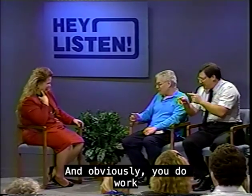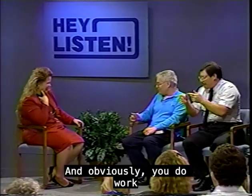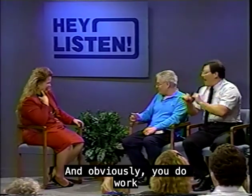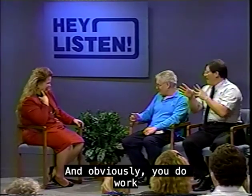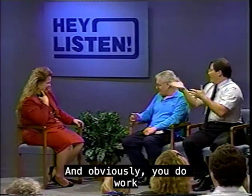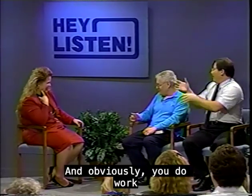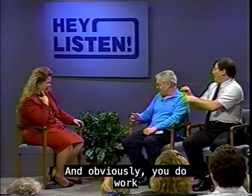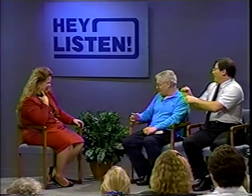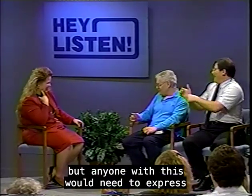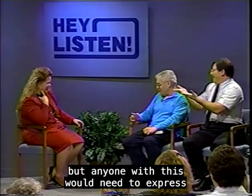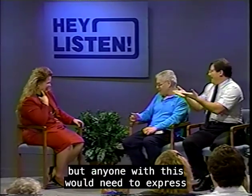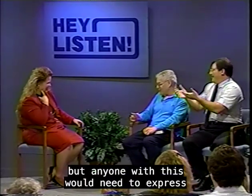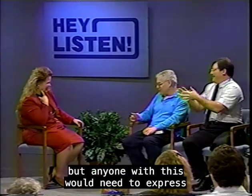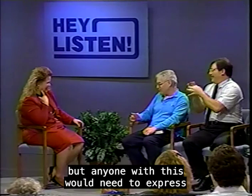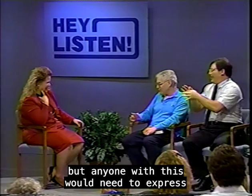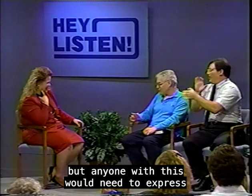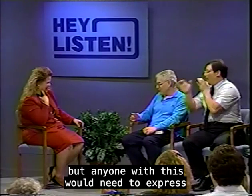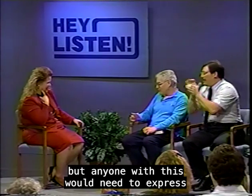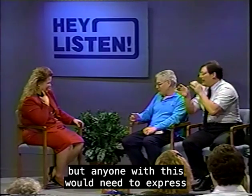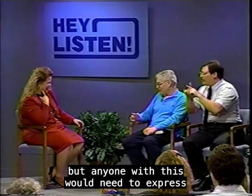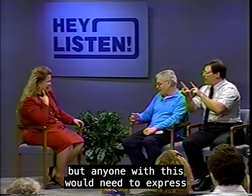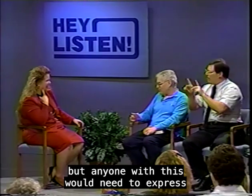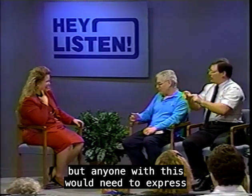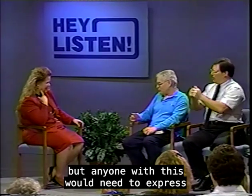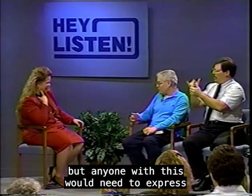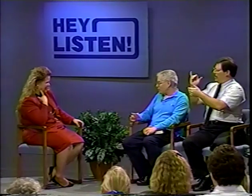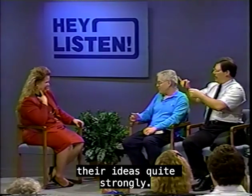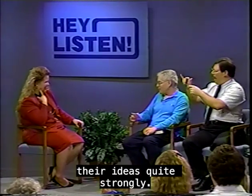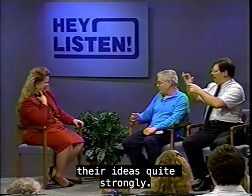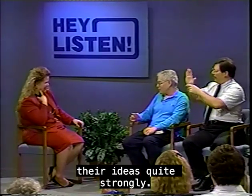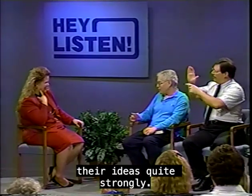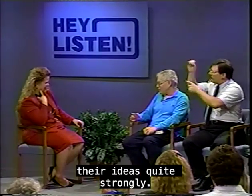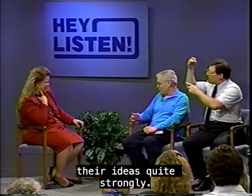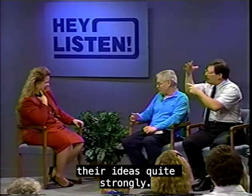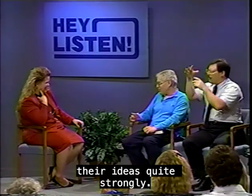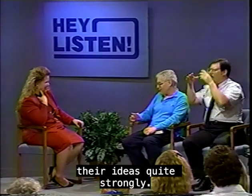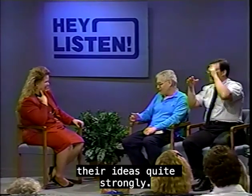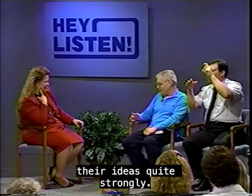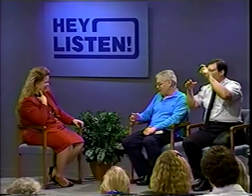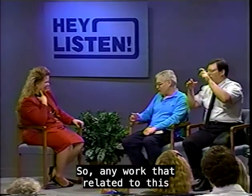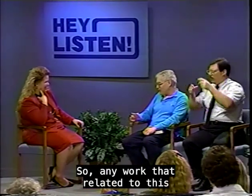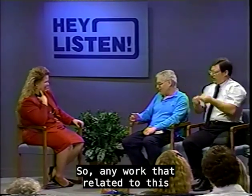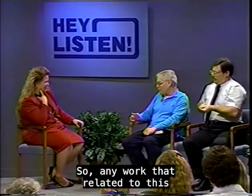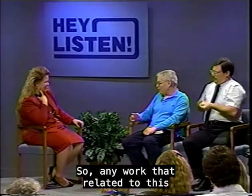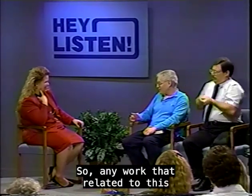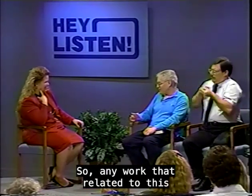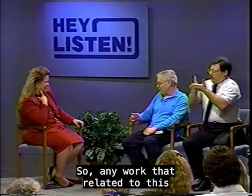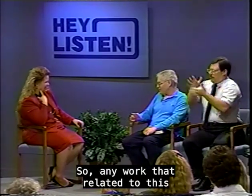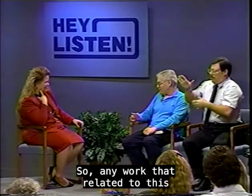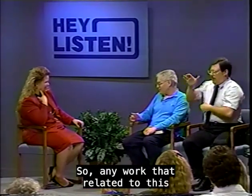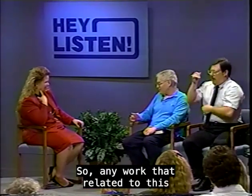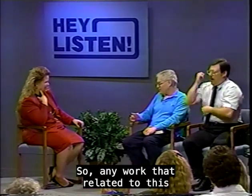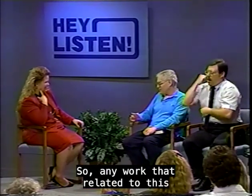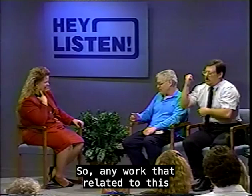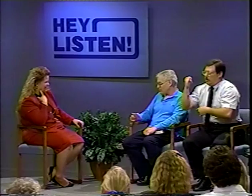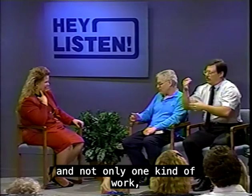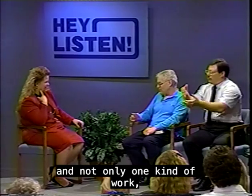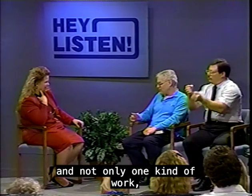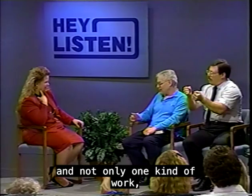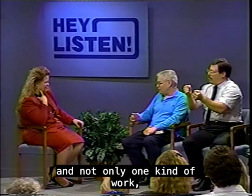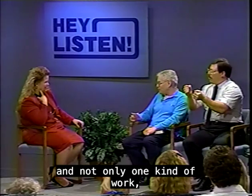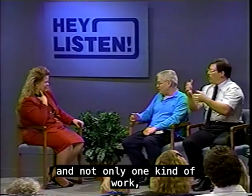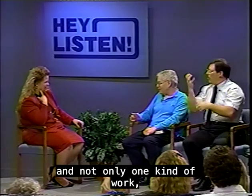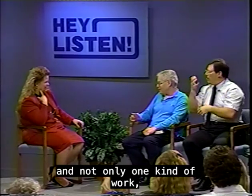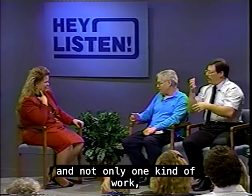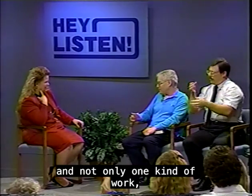do work in a communicative field, but anyone with this would need to express their ideas quite strongly. So any work that related to this,